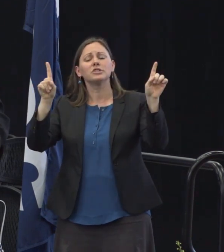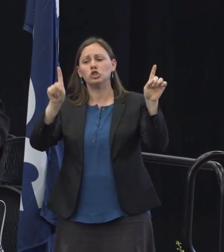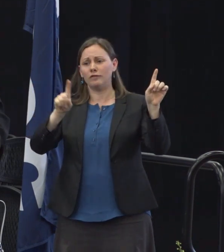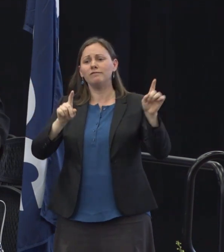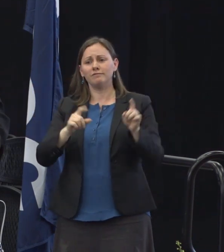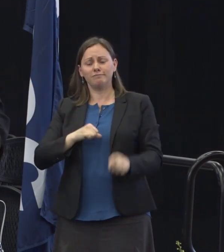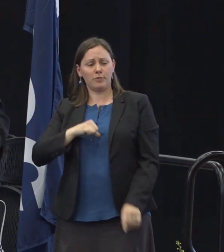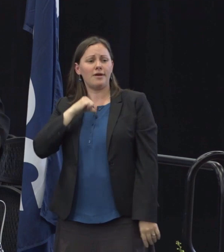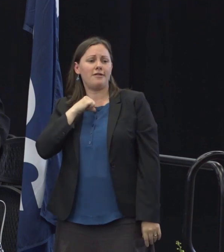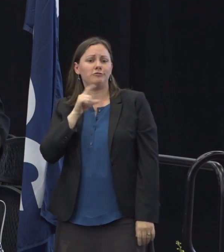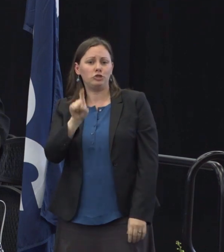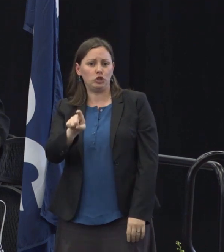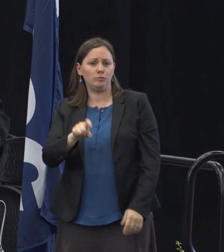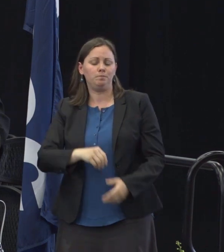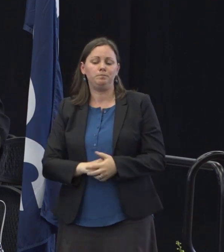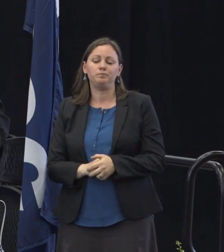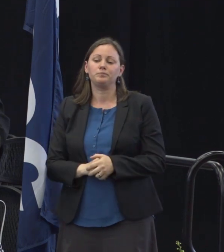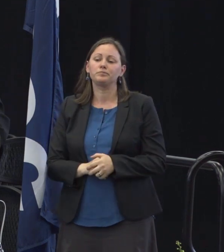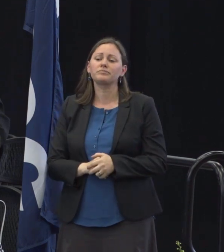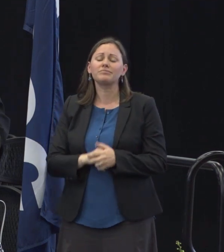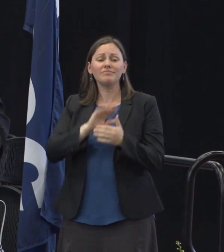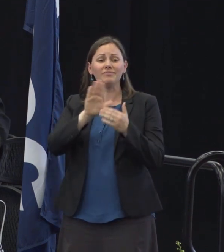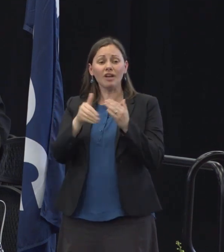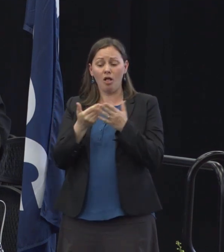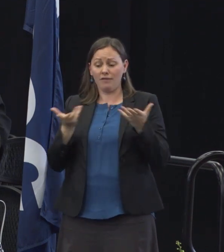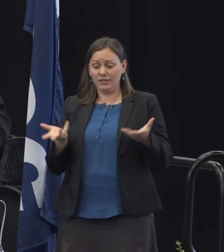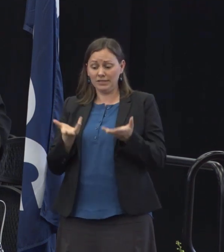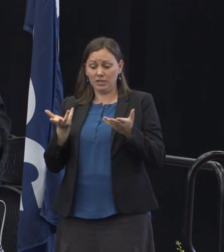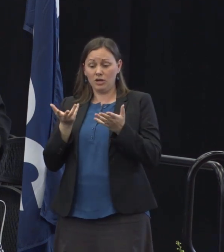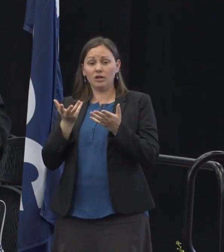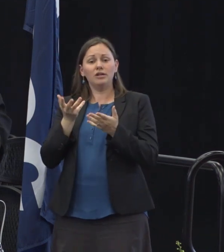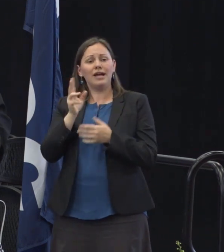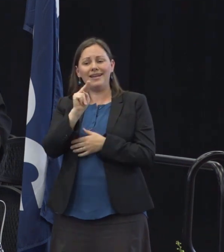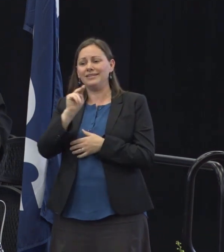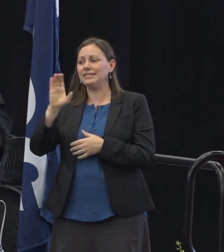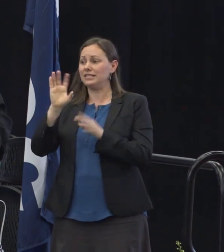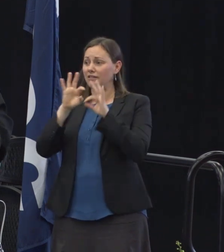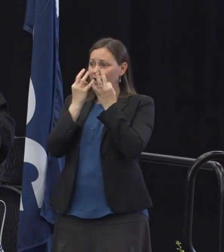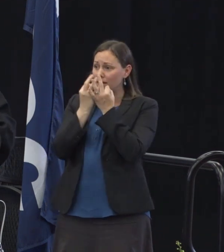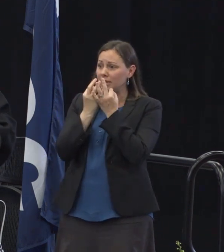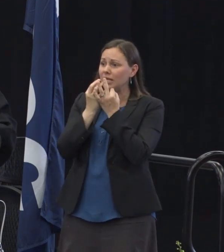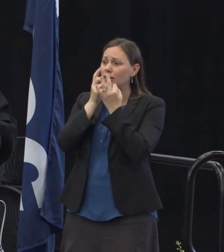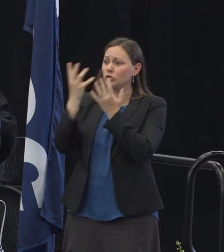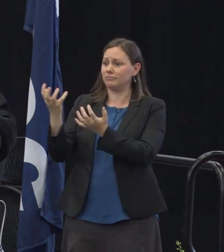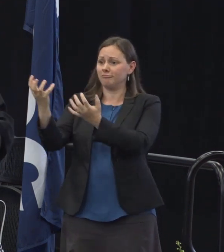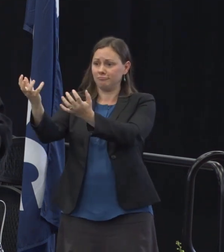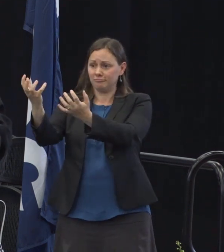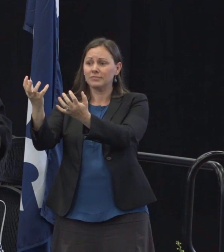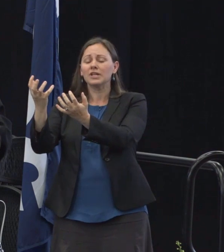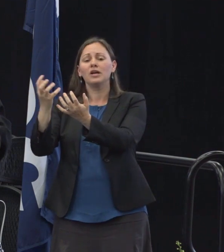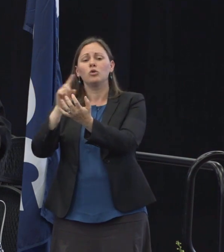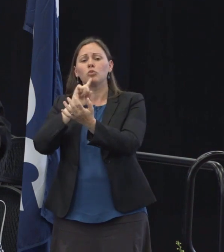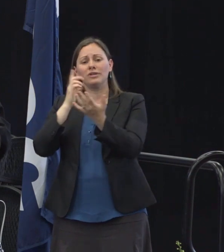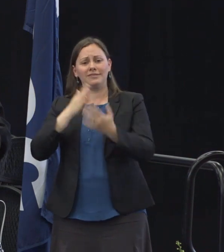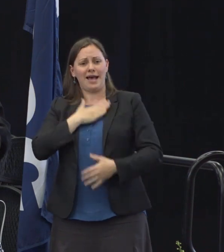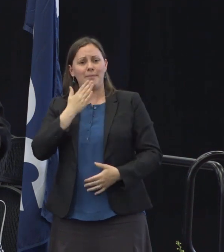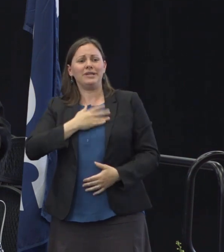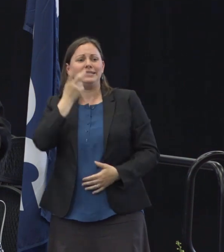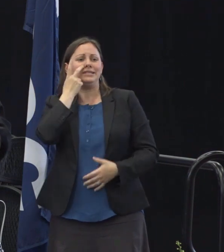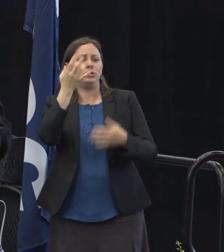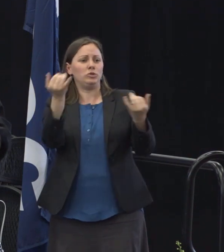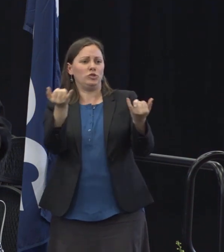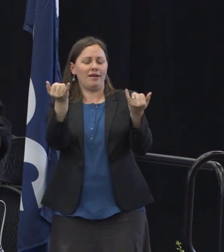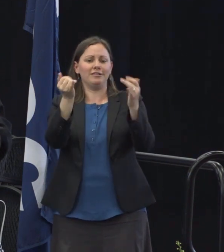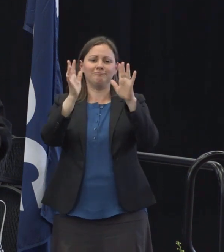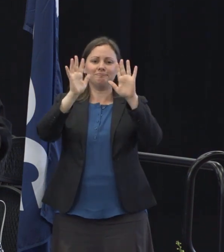proud. Please know that all of your college family here on stage and in the audience are very thrilled to see you shine